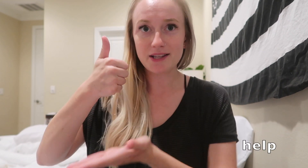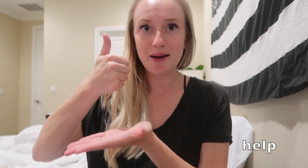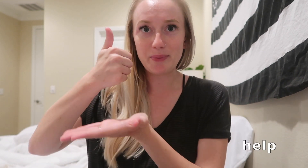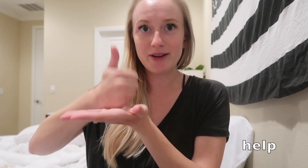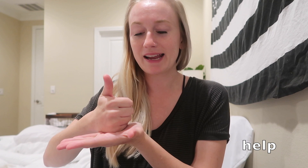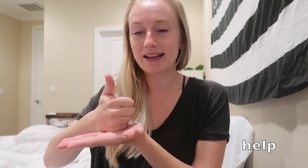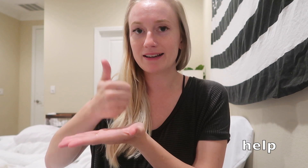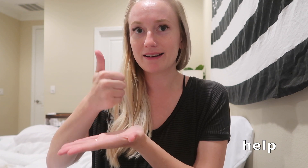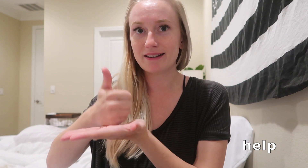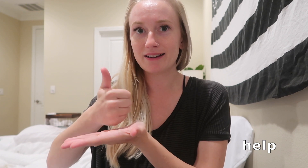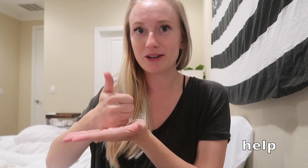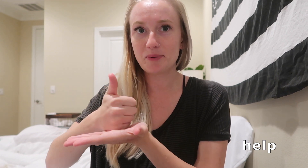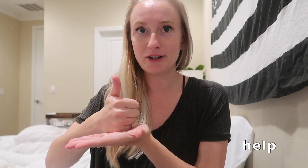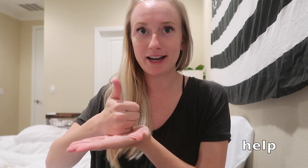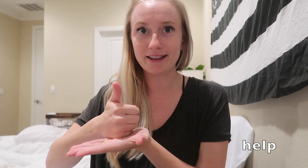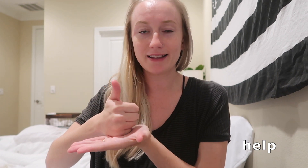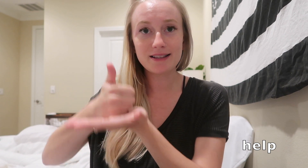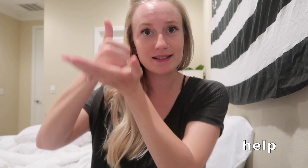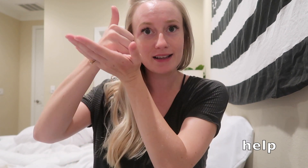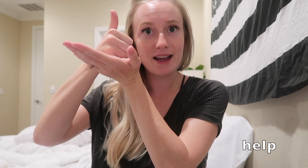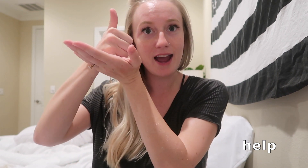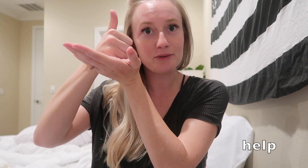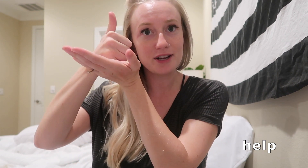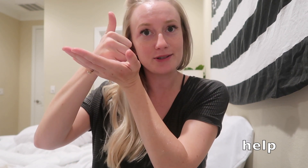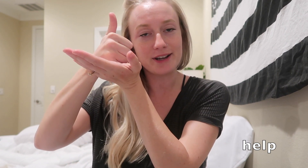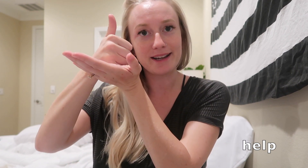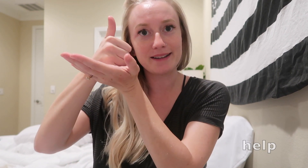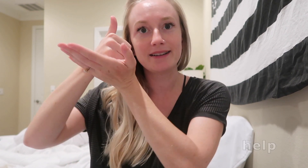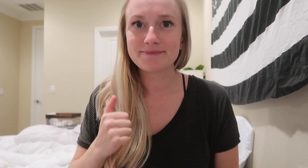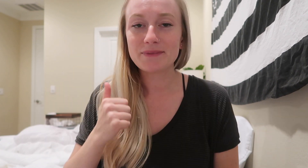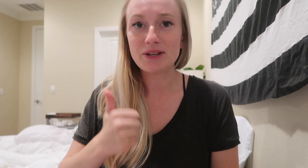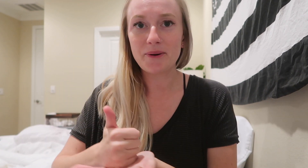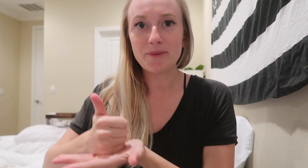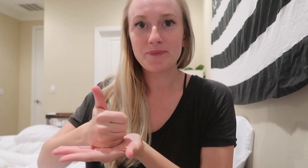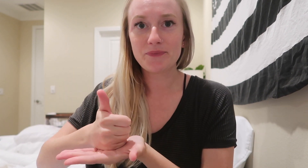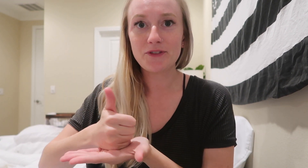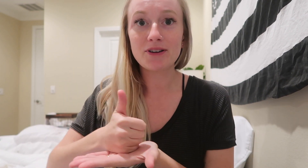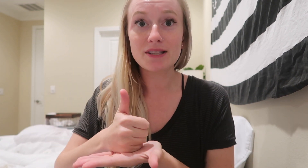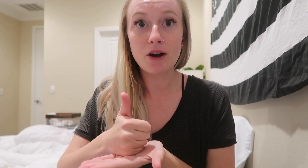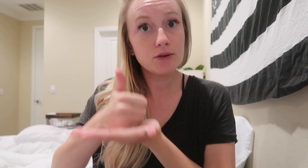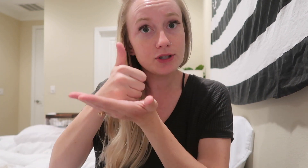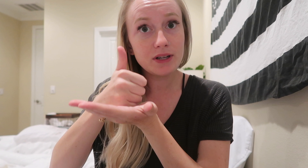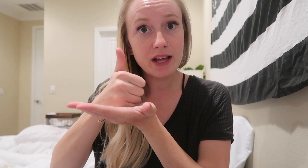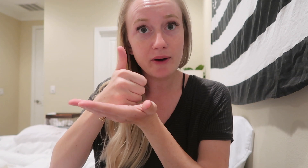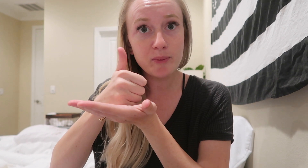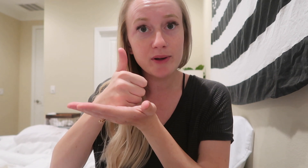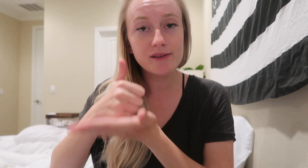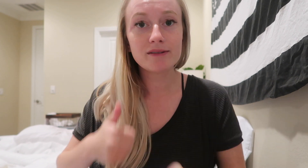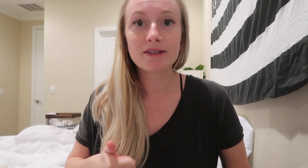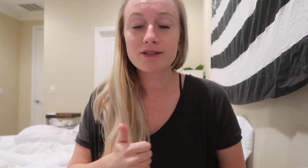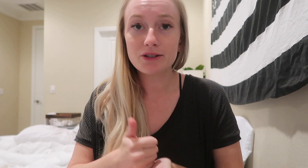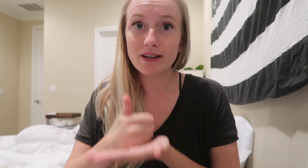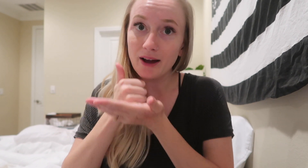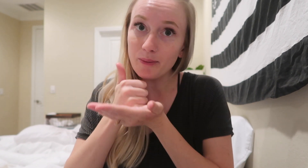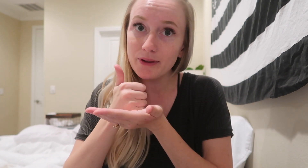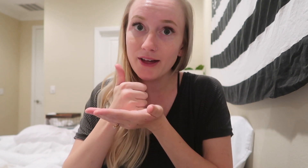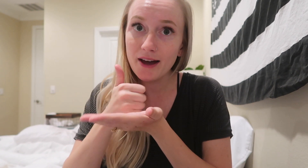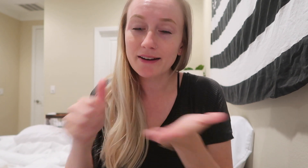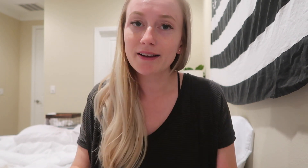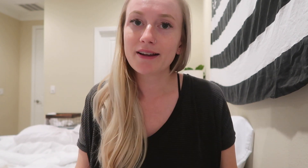up, and you put your hand like this and raise your hand. So we always say, oh, do you need help? Do you need help with that? I